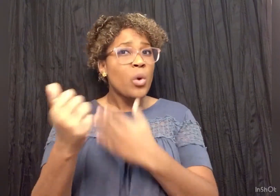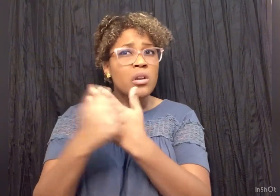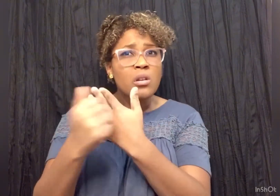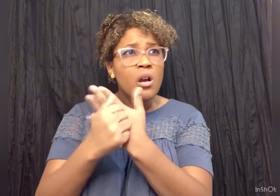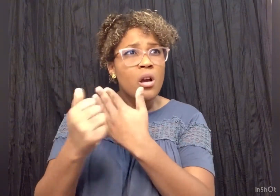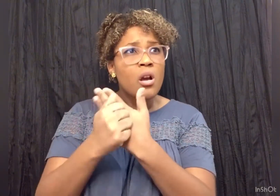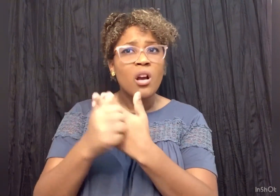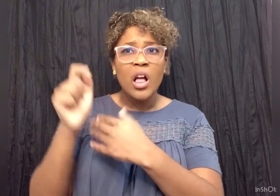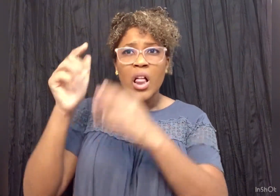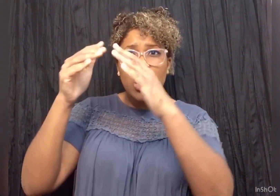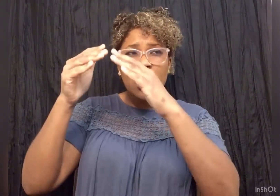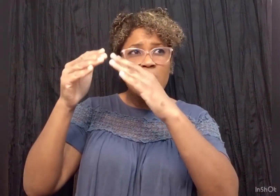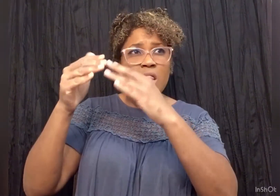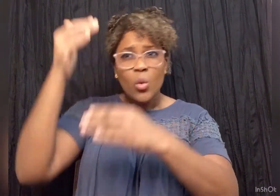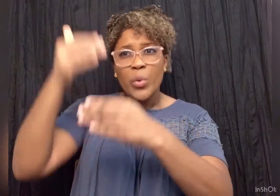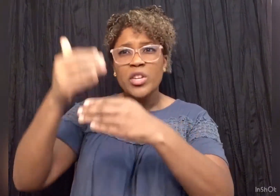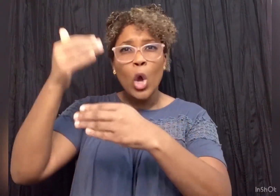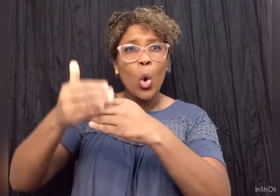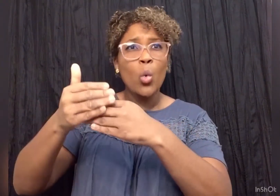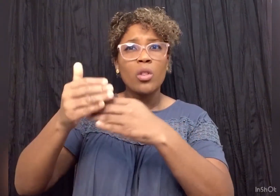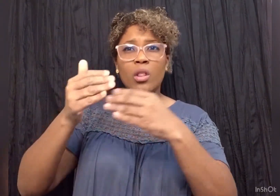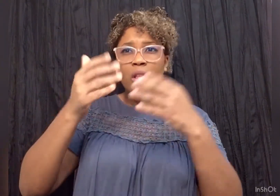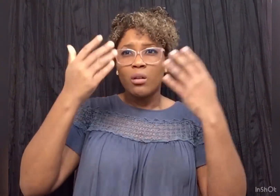the one that faces outside.